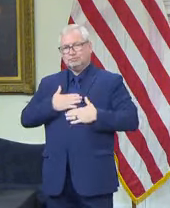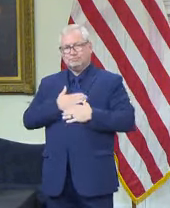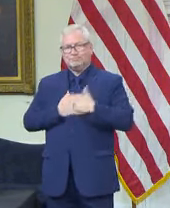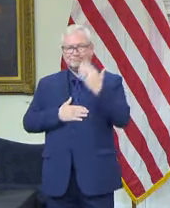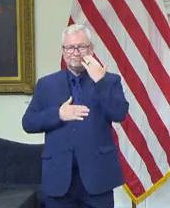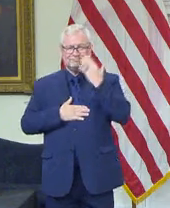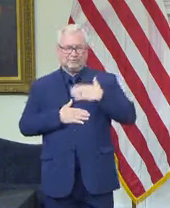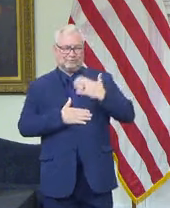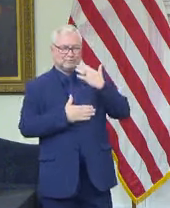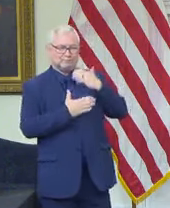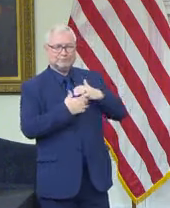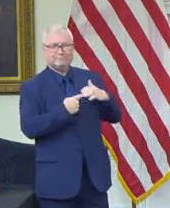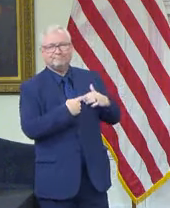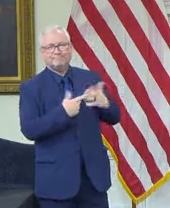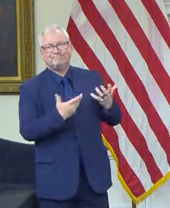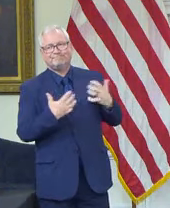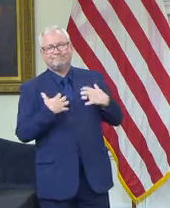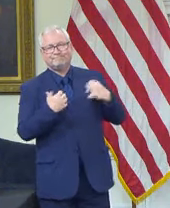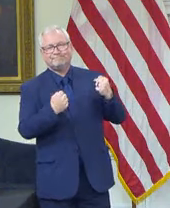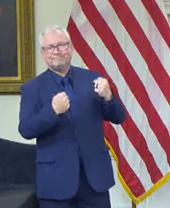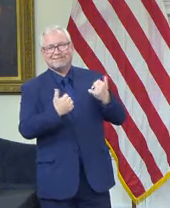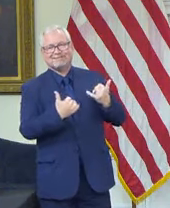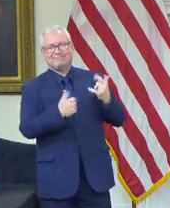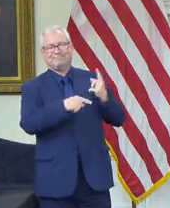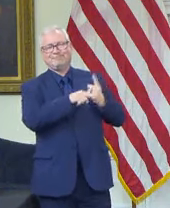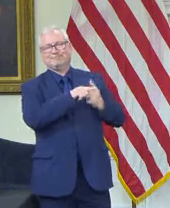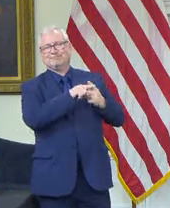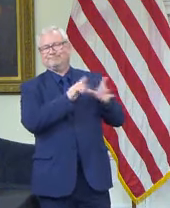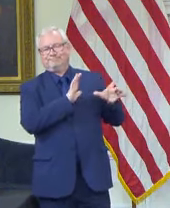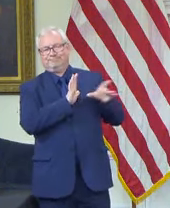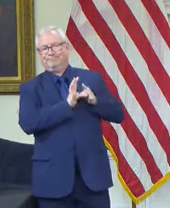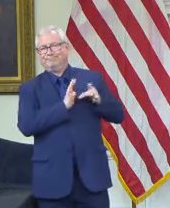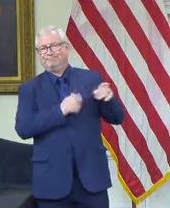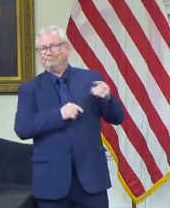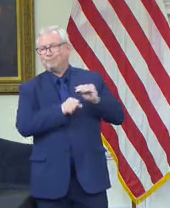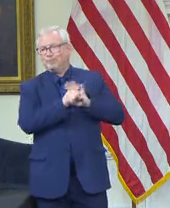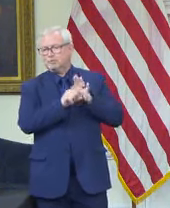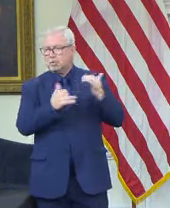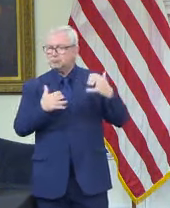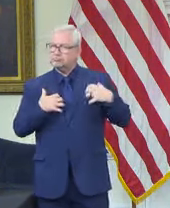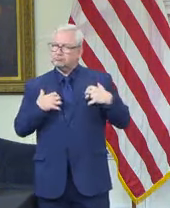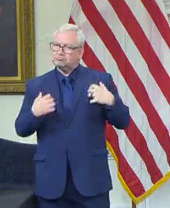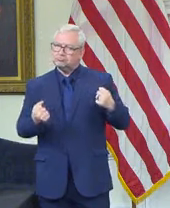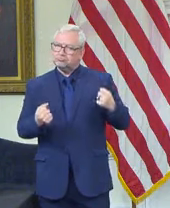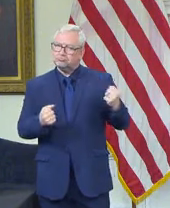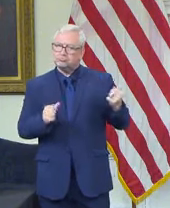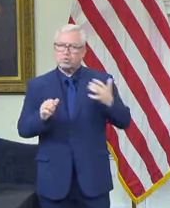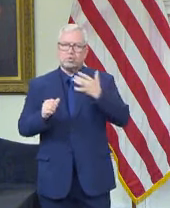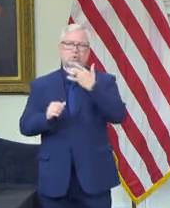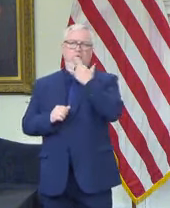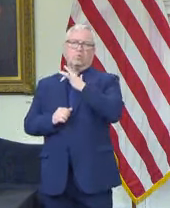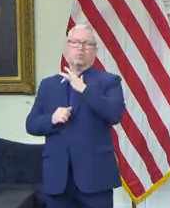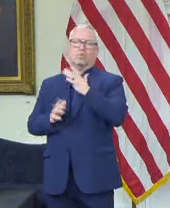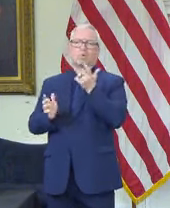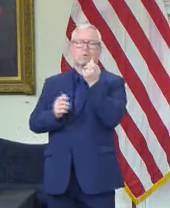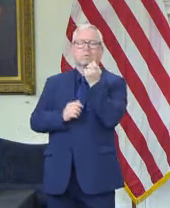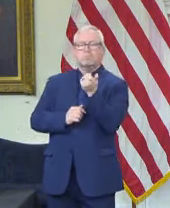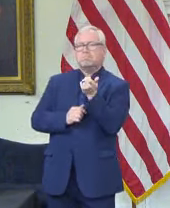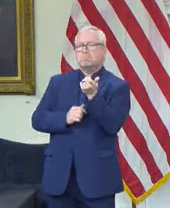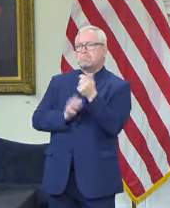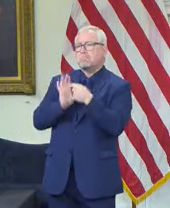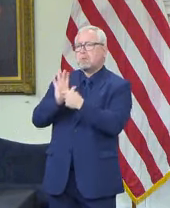positive for COVID-19. She's doing well with just very mild symptoms, and she's isolating at Government